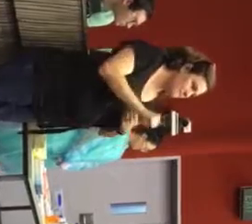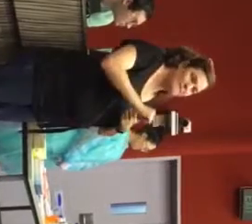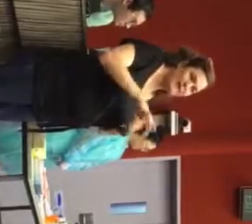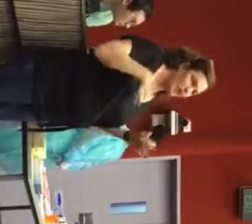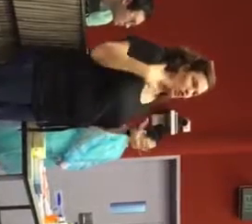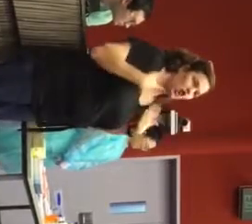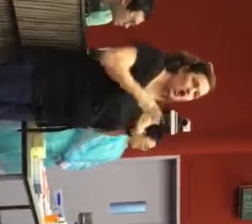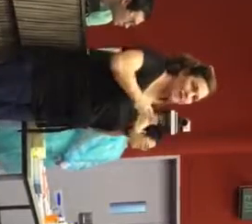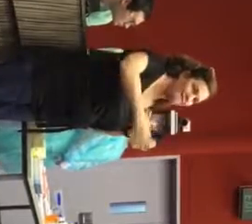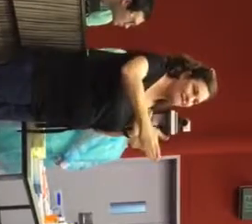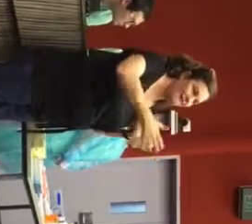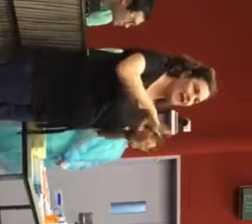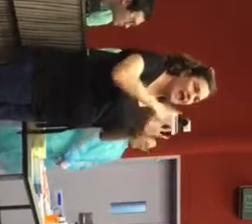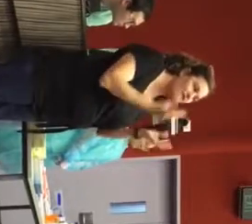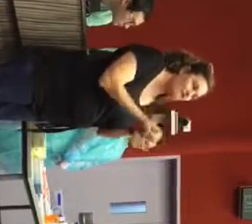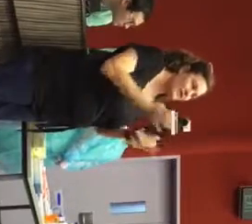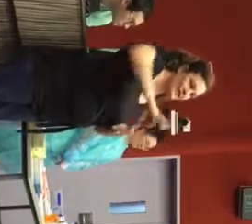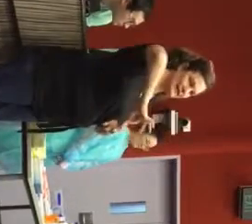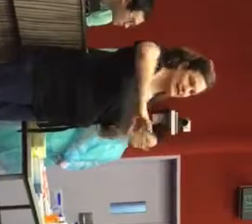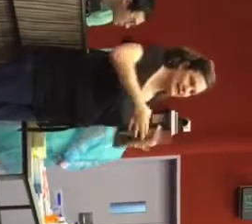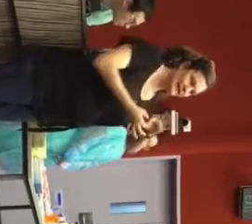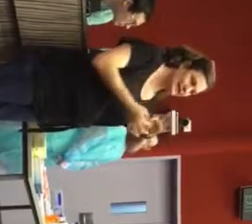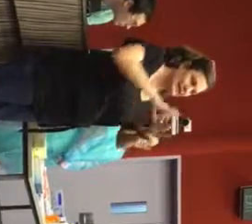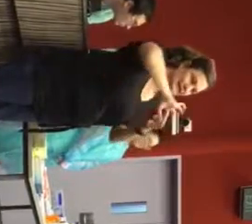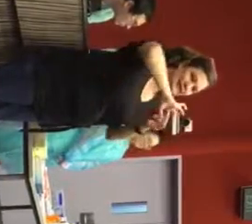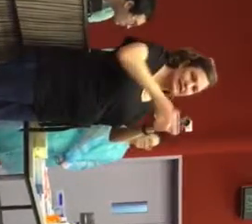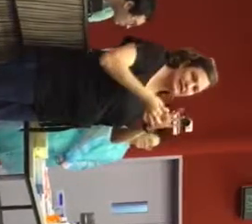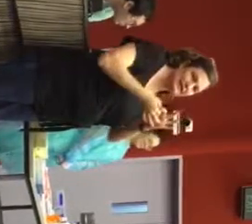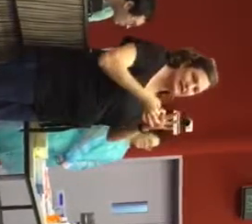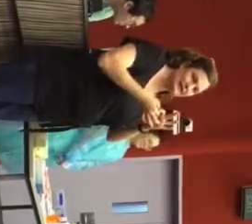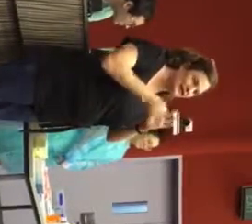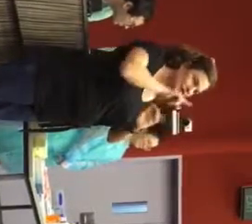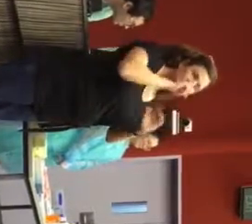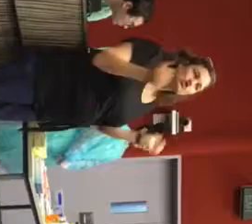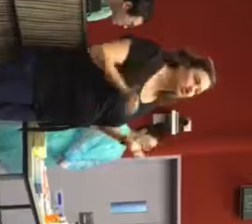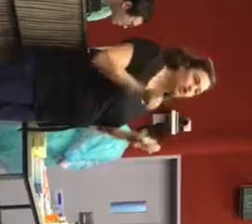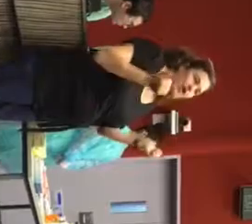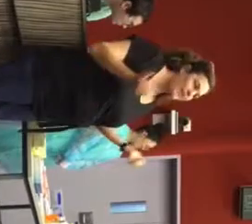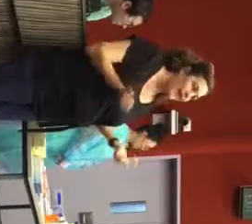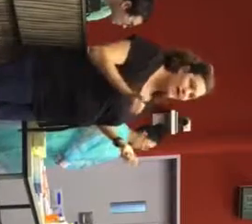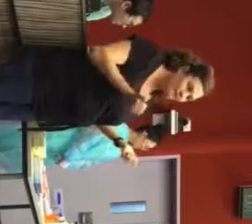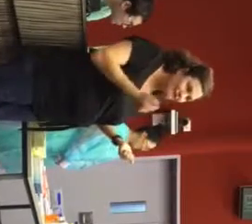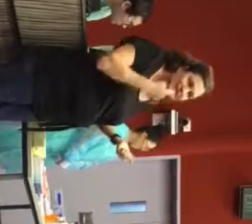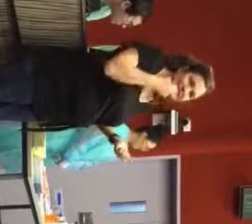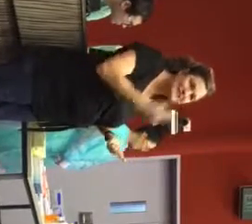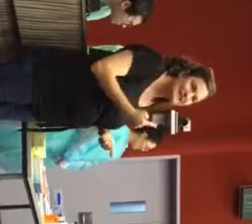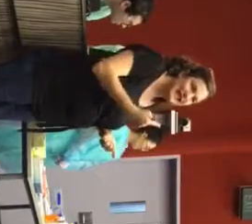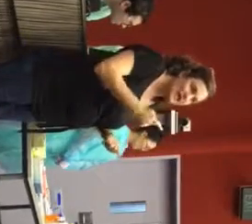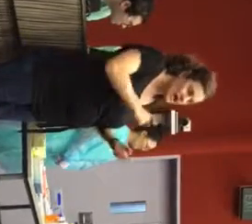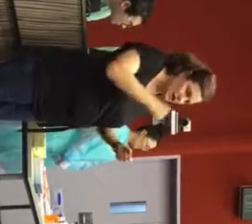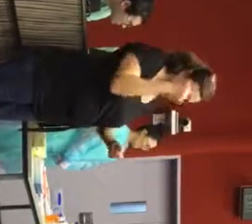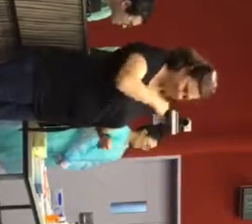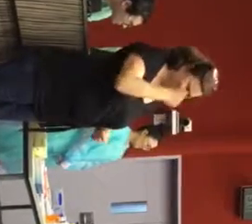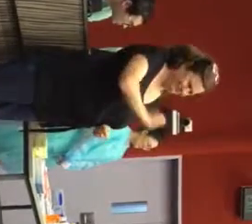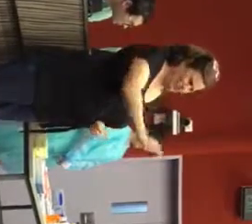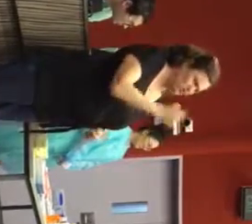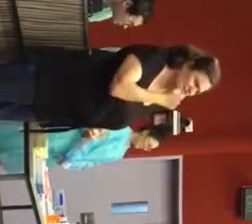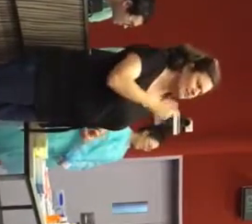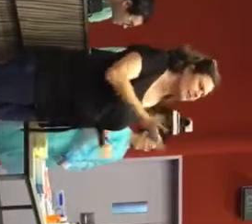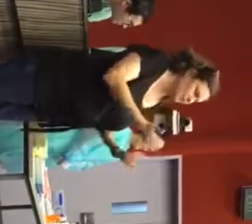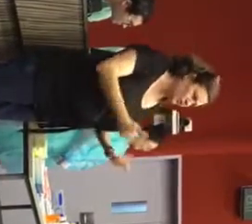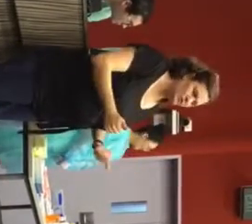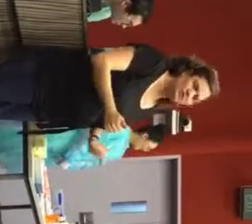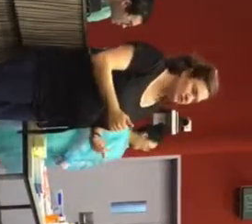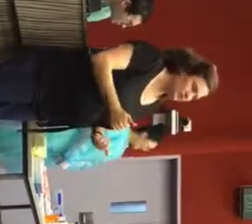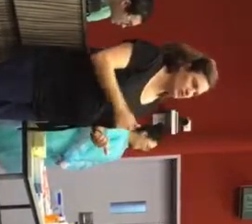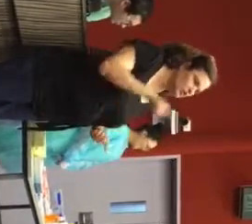thing links together. So it's not just us saying, well, you've got to clean your teeth and you've got to clean their teeth. The reason behind that is about giving